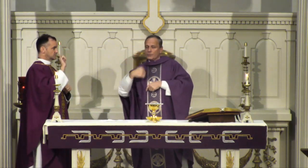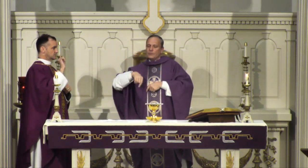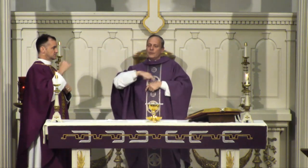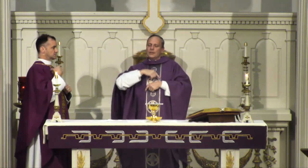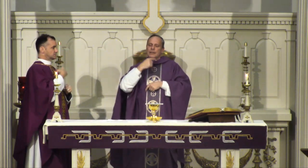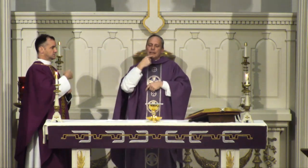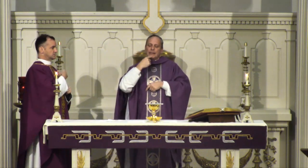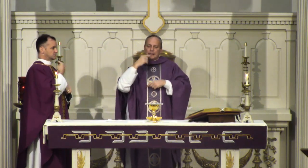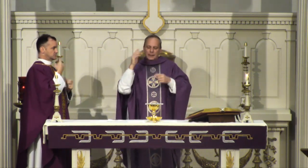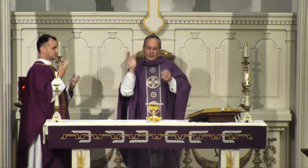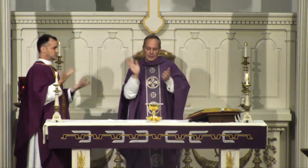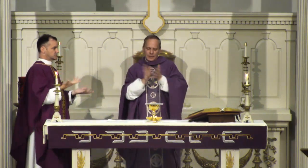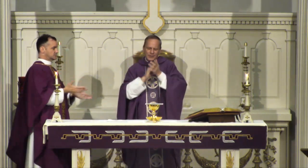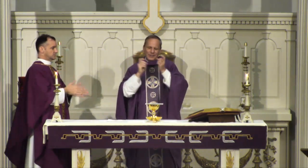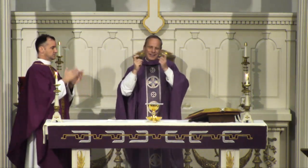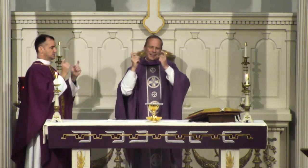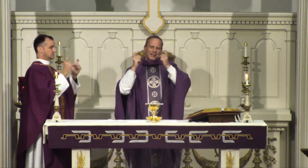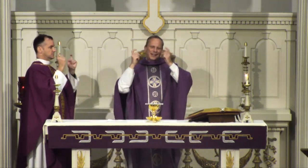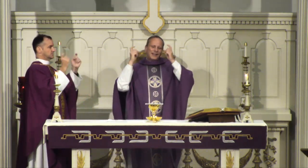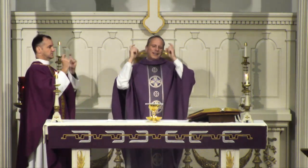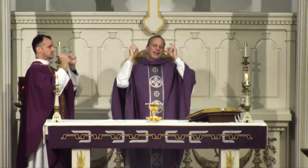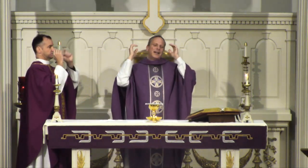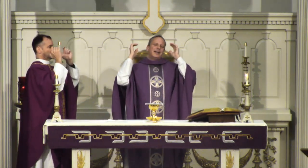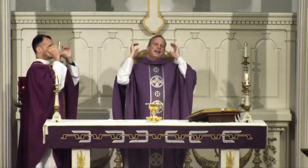in the highest.